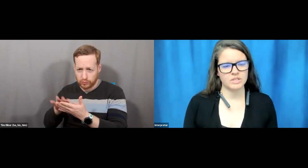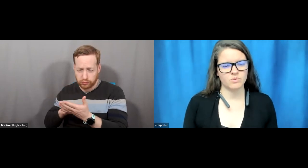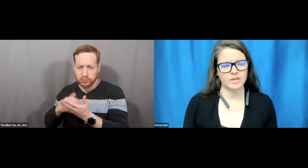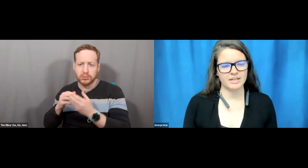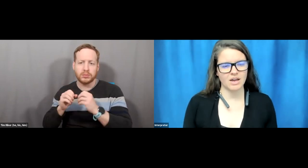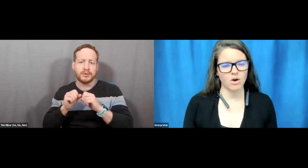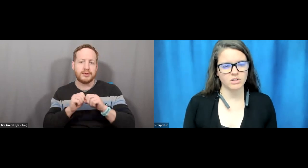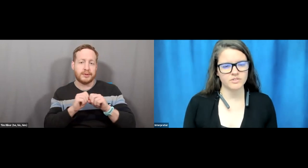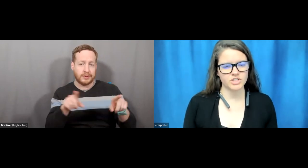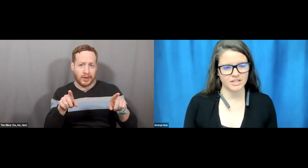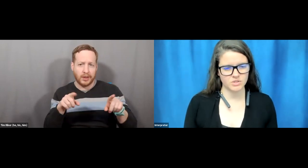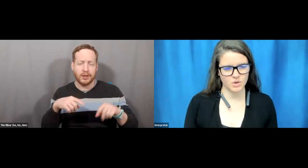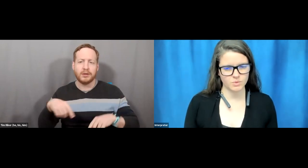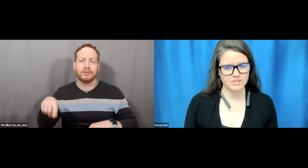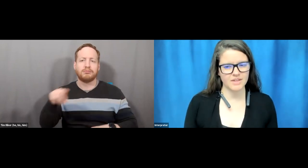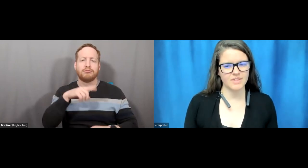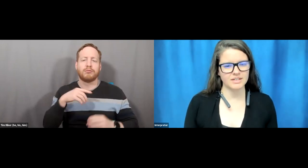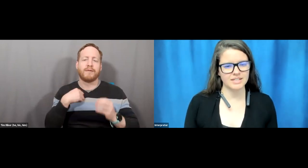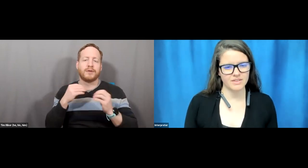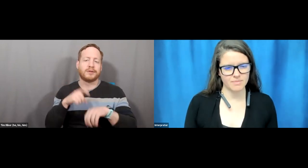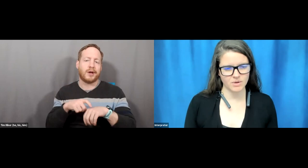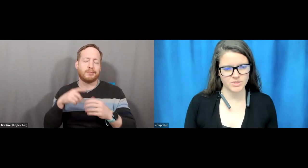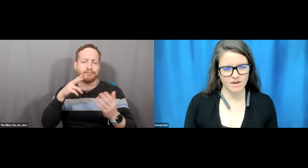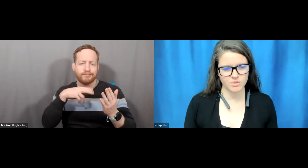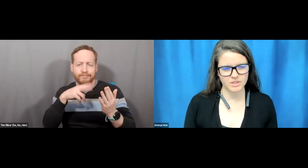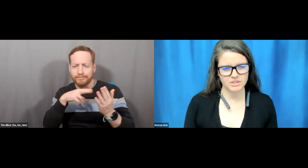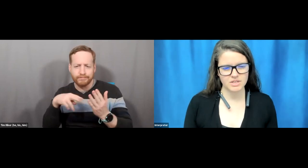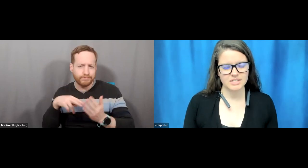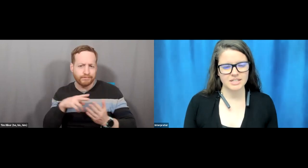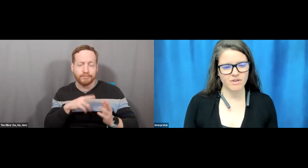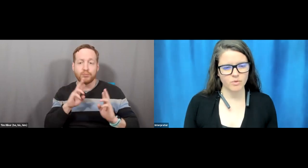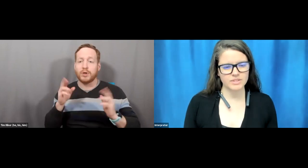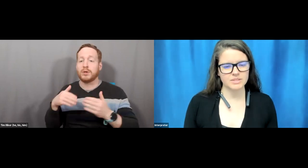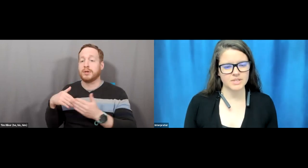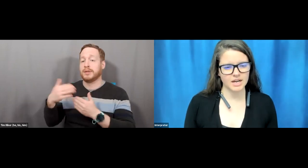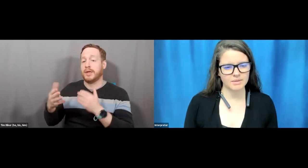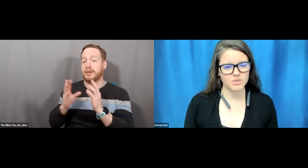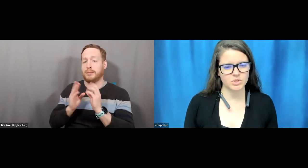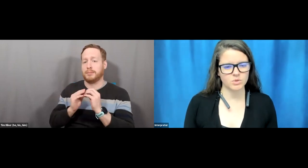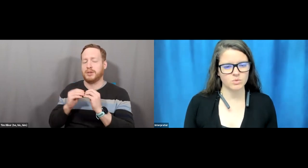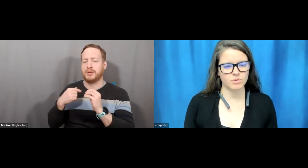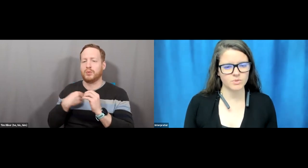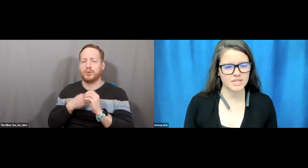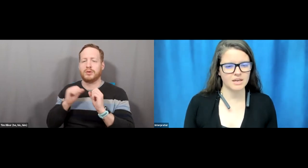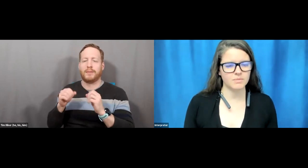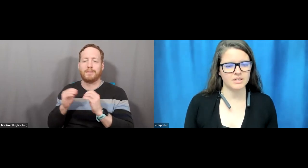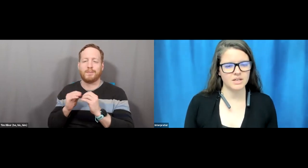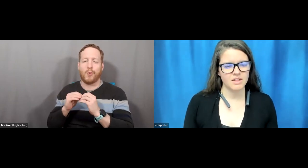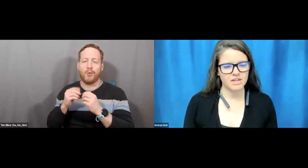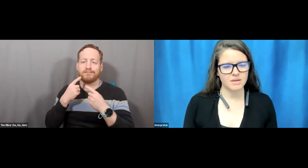if we can get all of Shane's notes and then send them out to everyone to give everyone some time to peruse them and think about